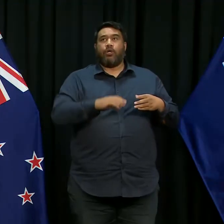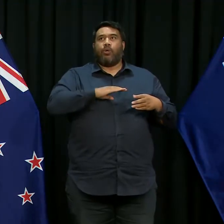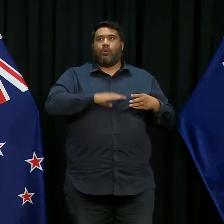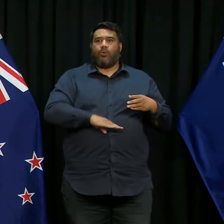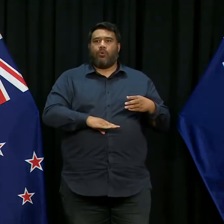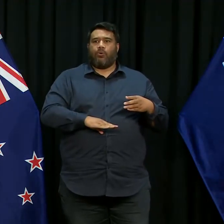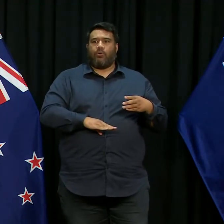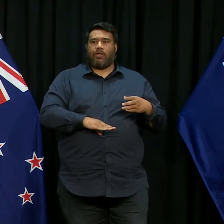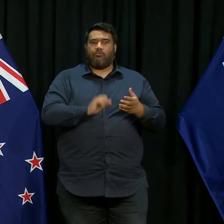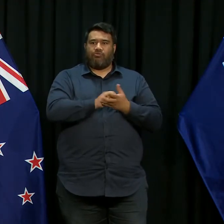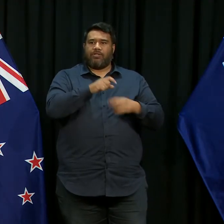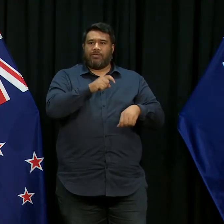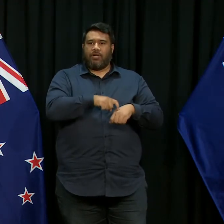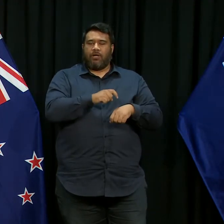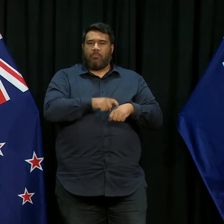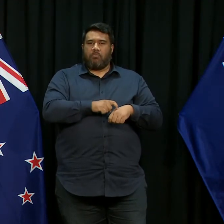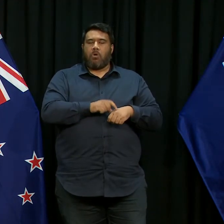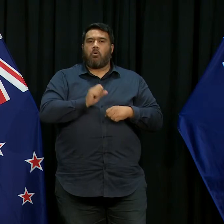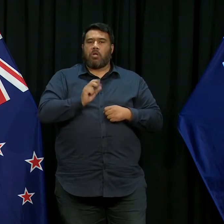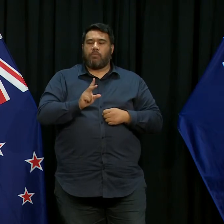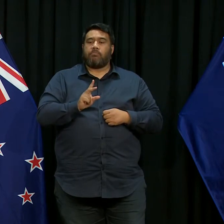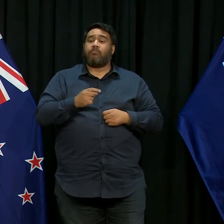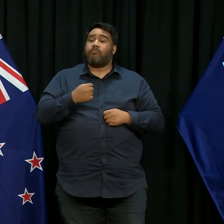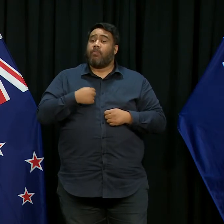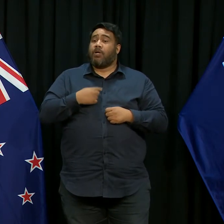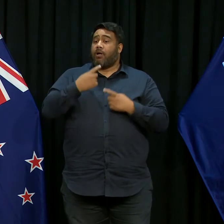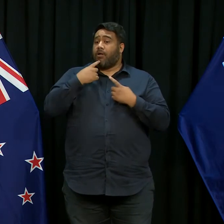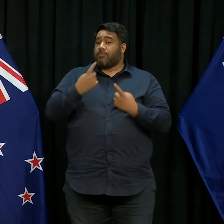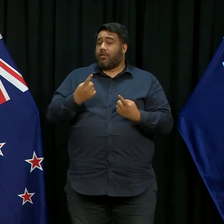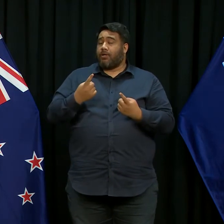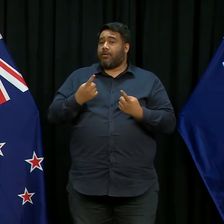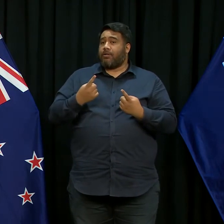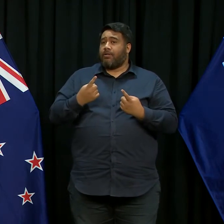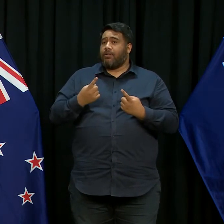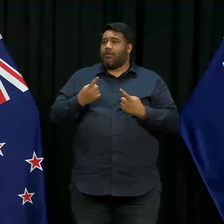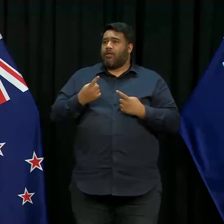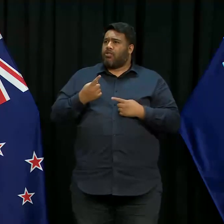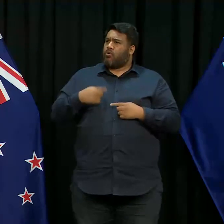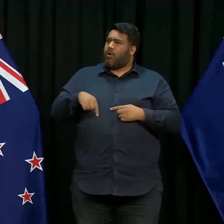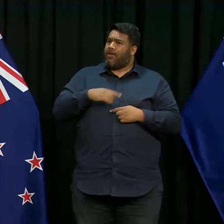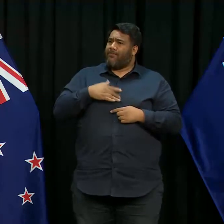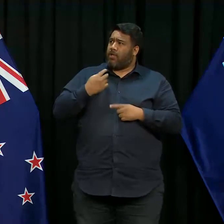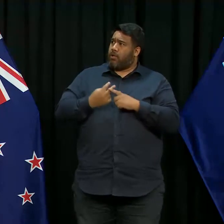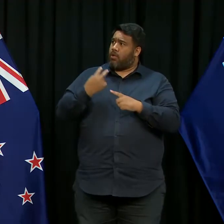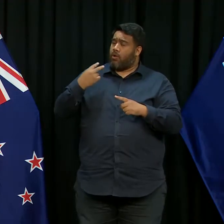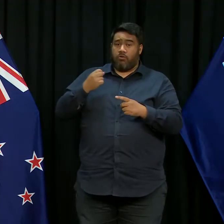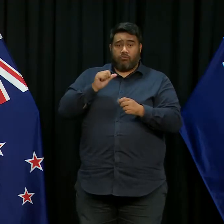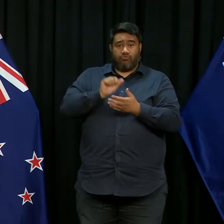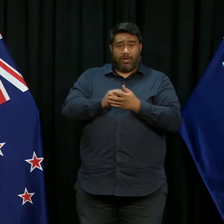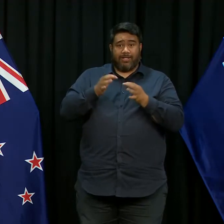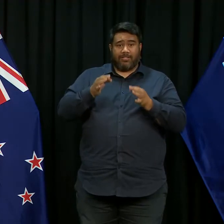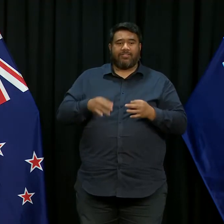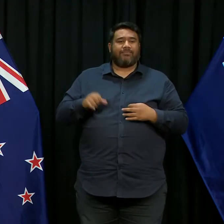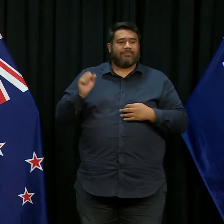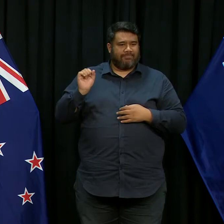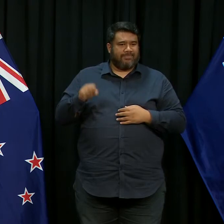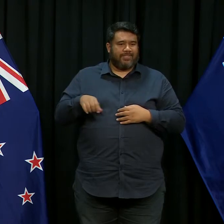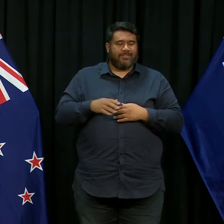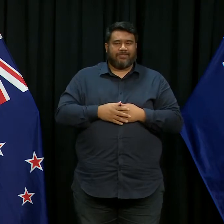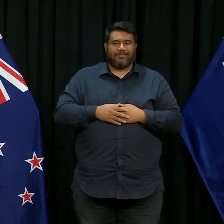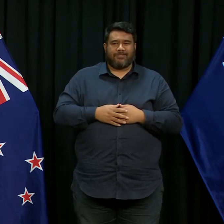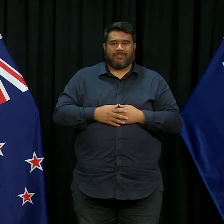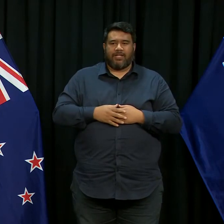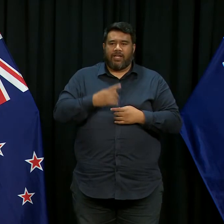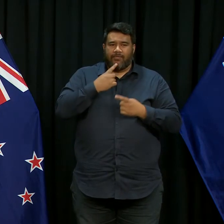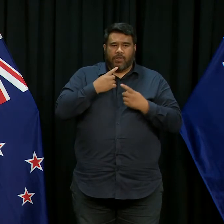occurred. So what I'm saying around do I believe we made the right decision? Absolutely. On the information we had,